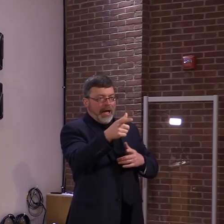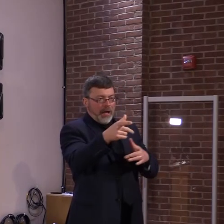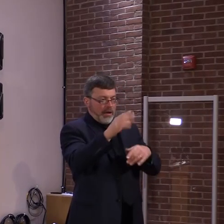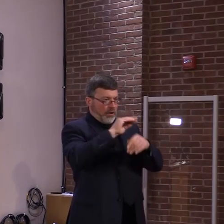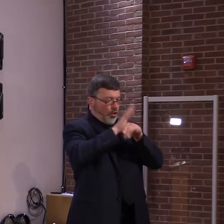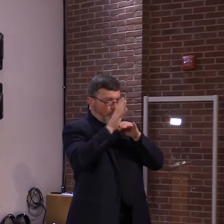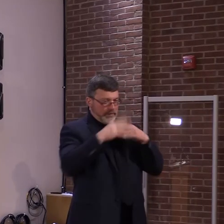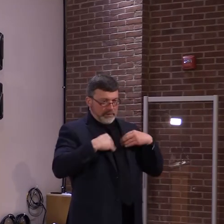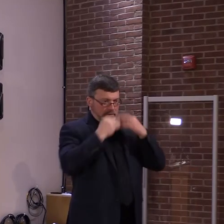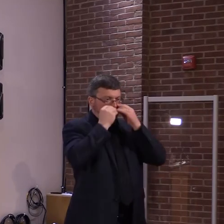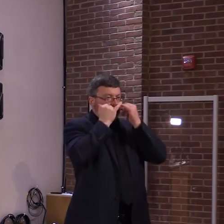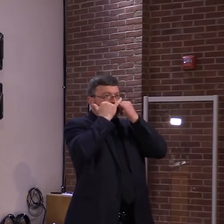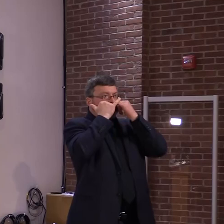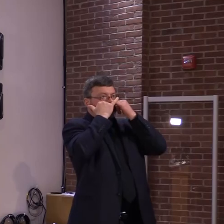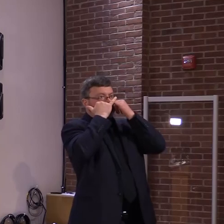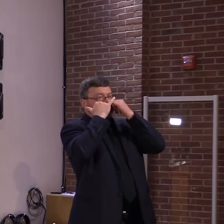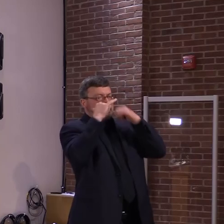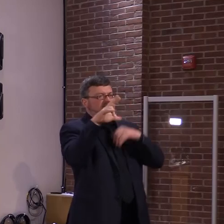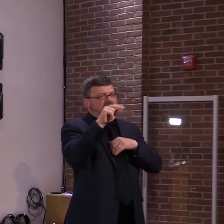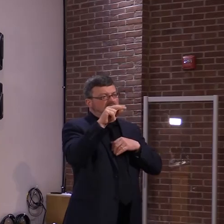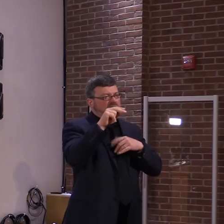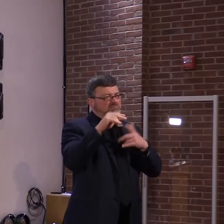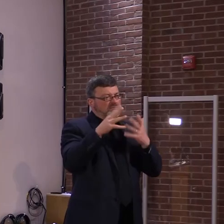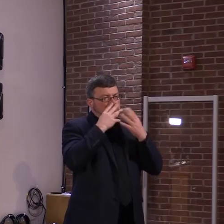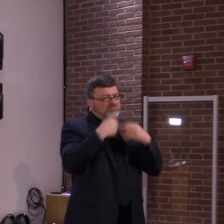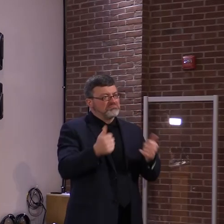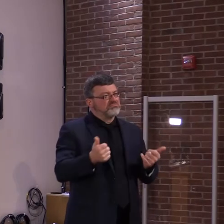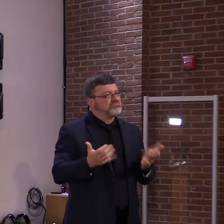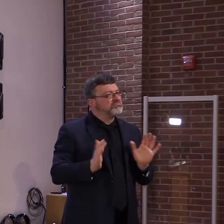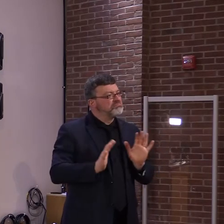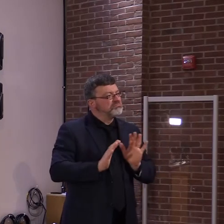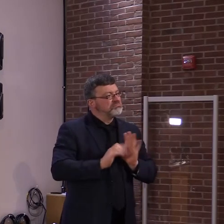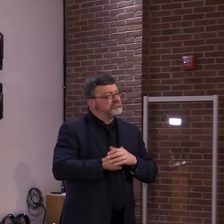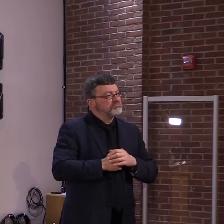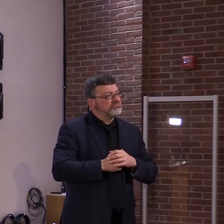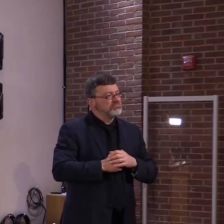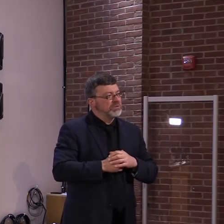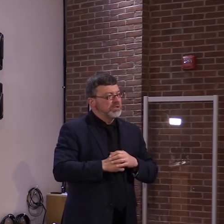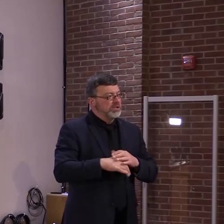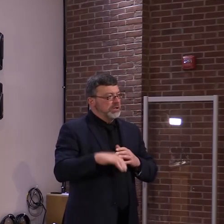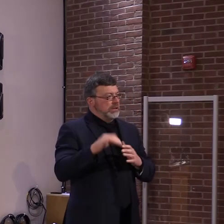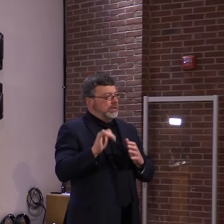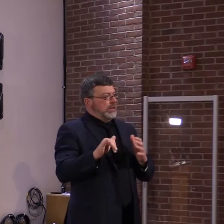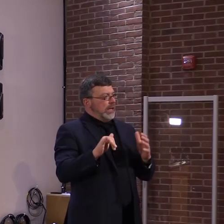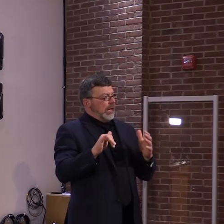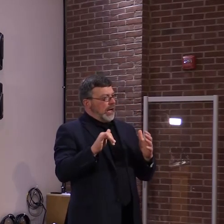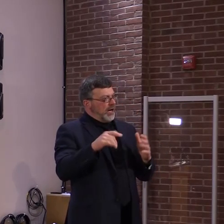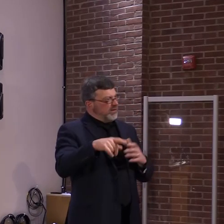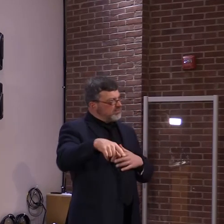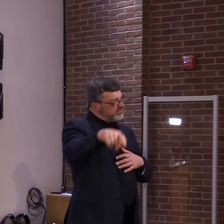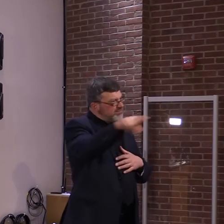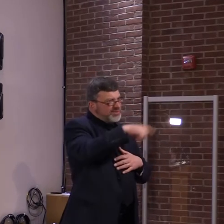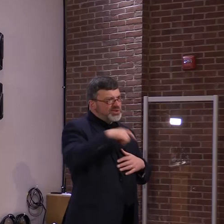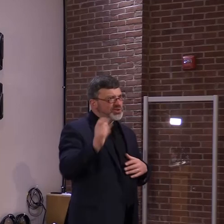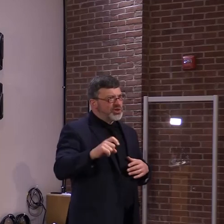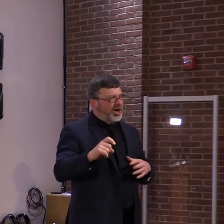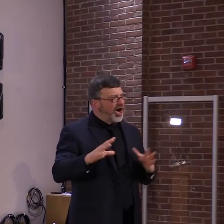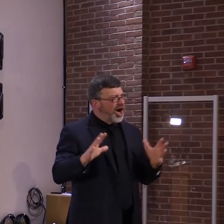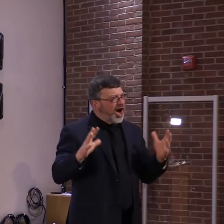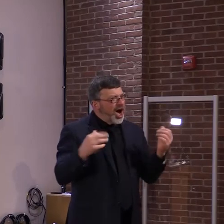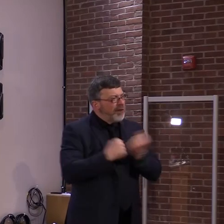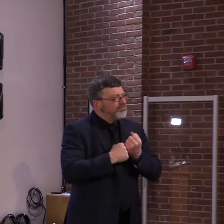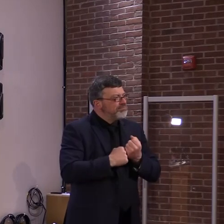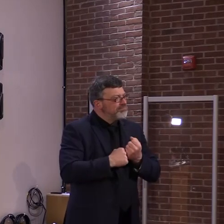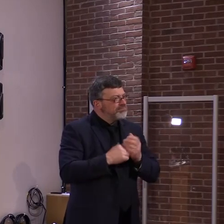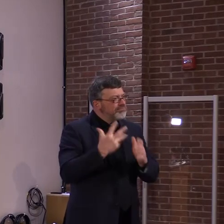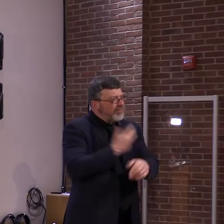So that should be reassuring to us all. It's just a matter of when, as I said, these organizations that do